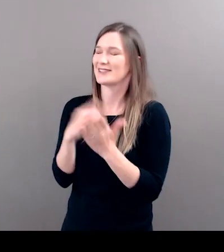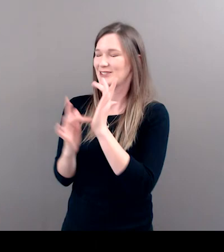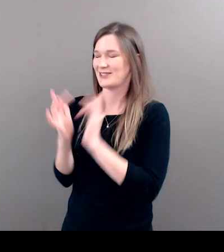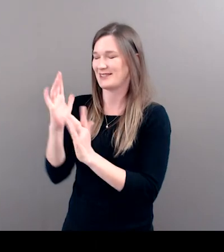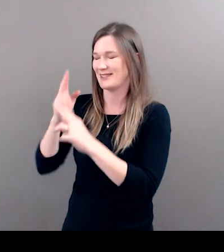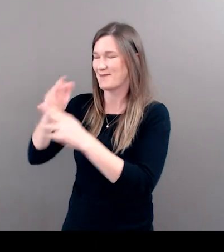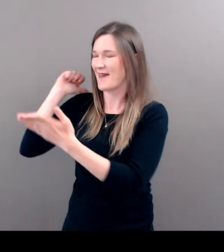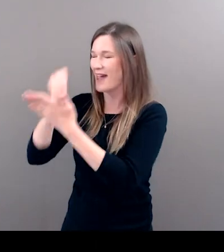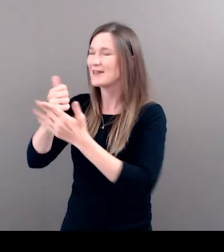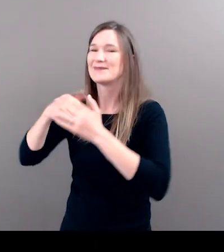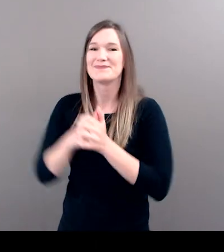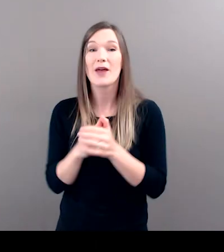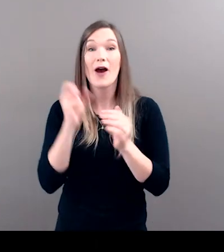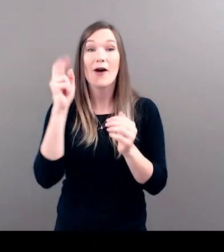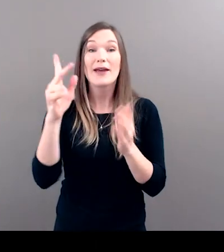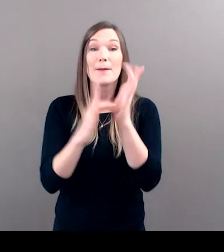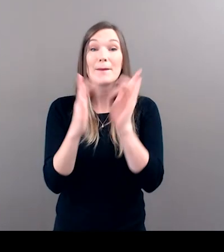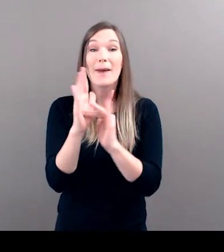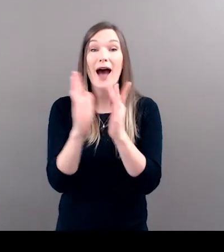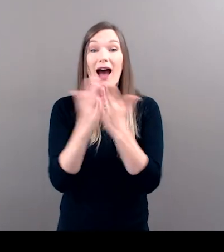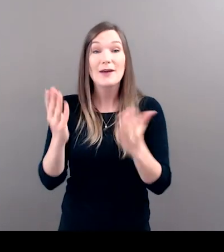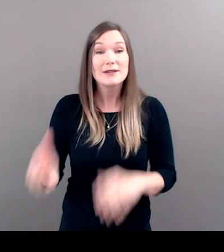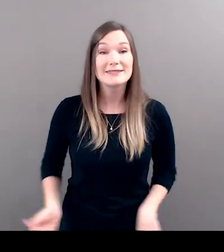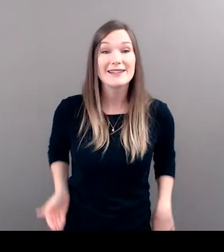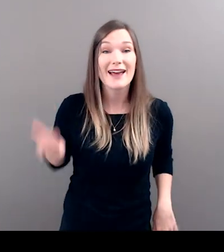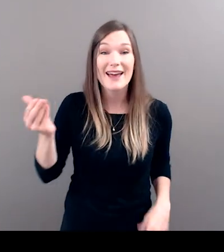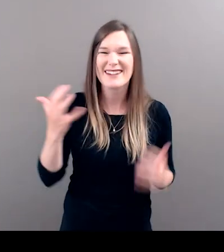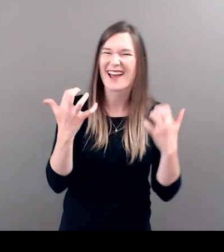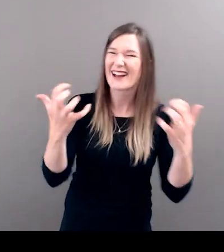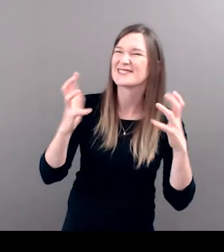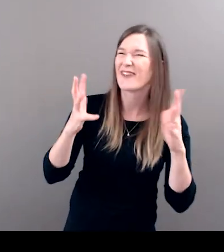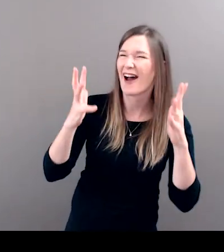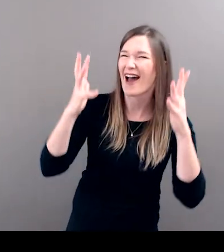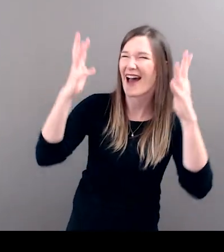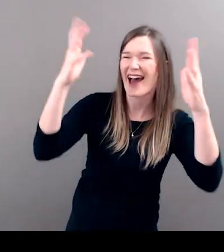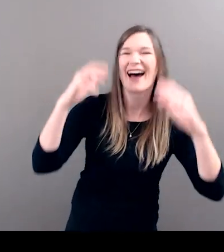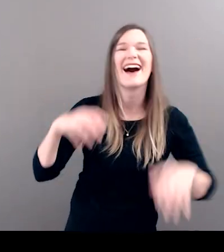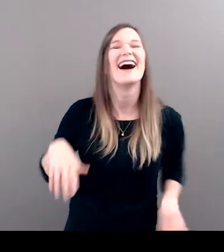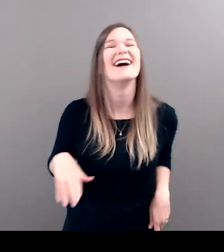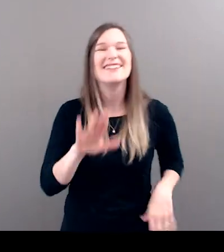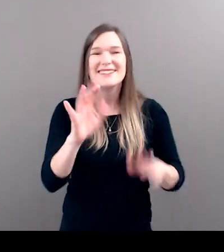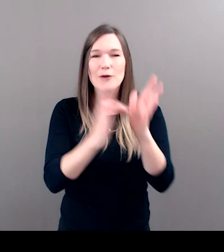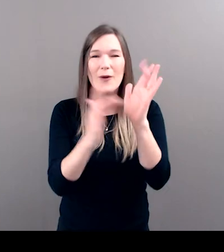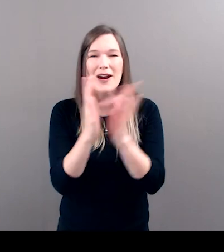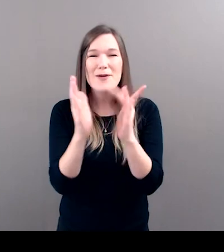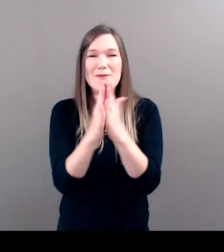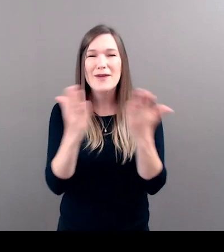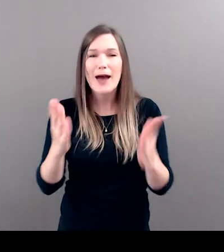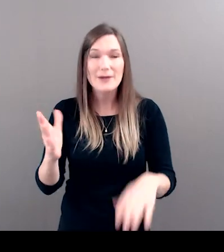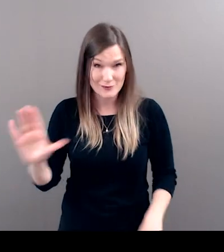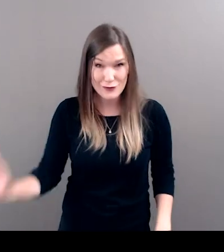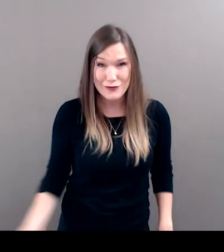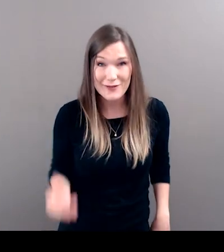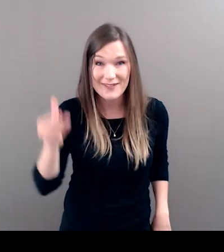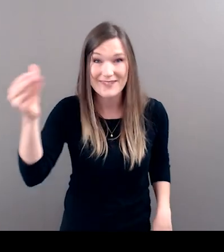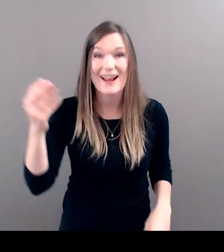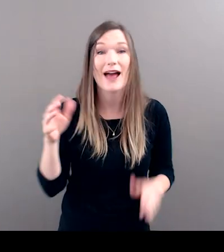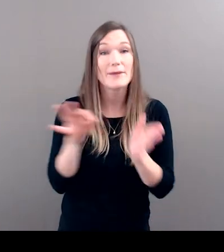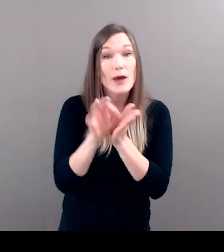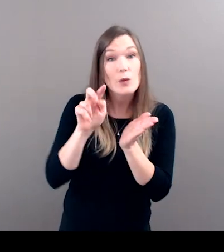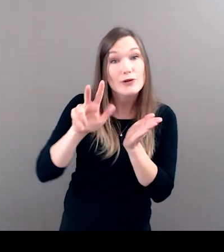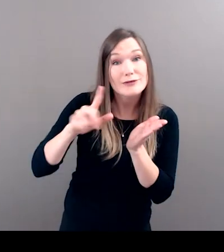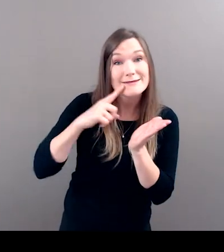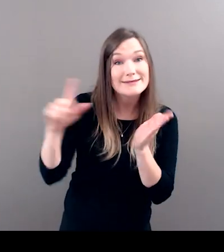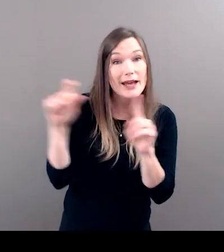our Bibles out. Let's get our Bibles out. Hey, grab your Bibles. Grab your Bibles on the count of three, say word. One, two, three,